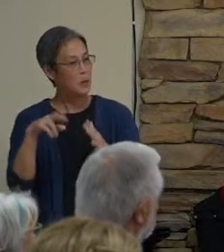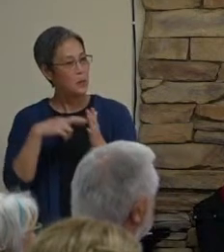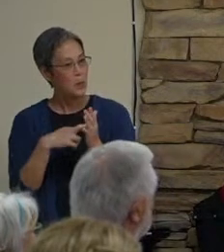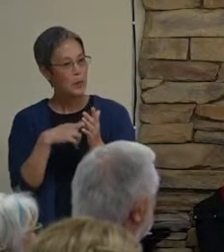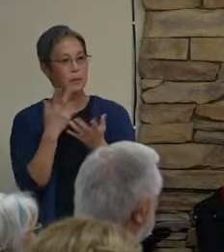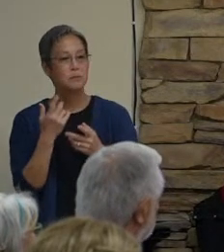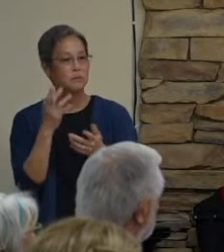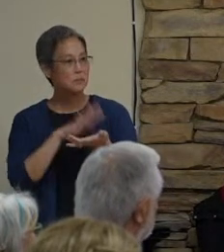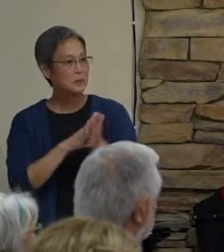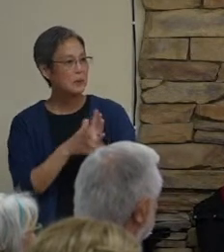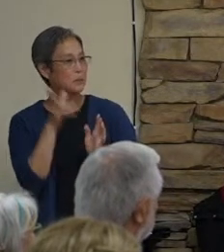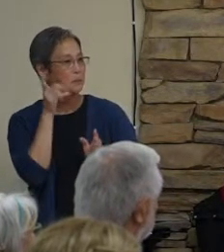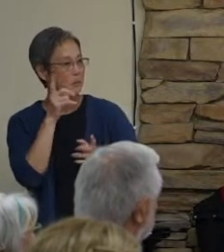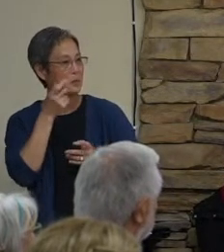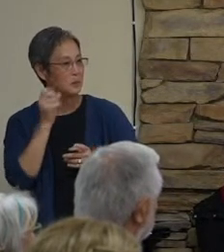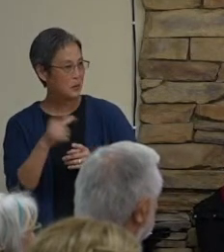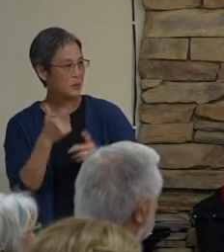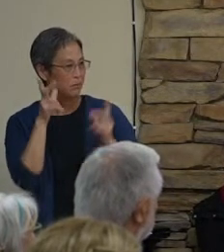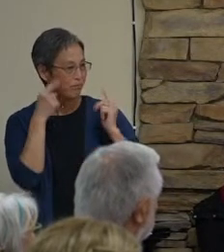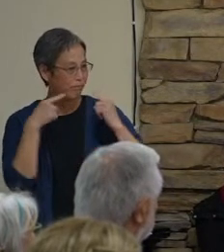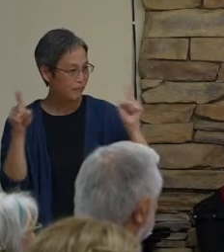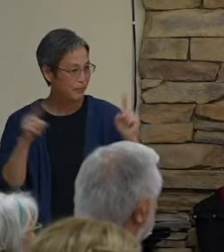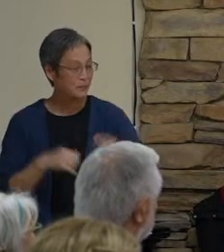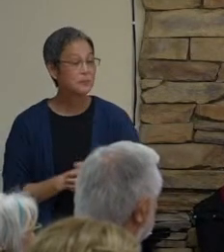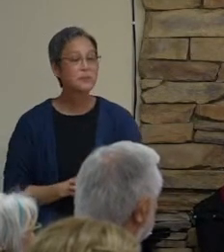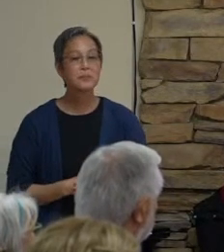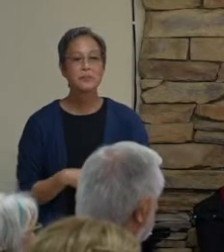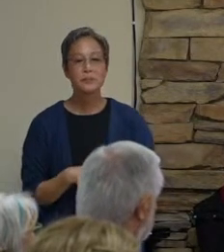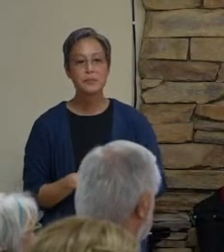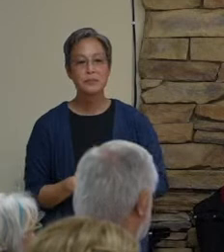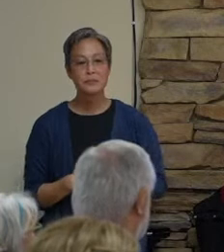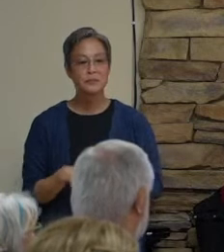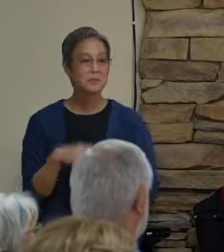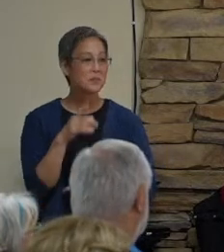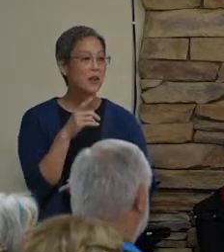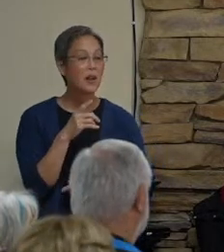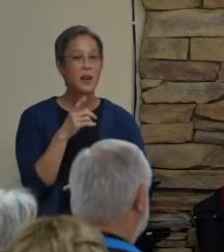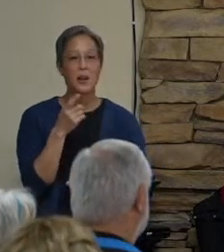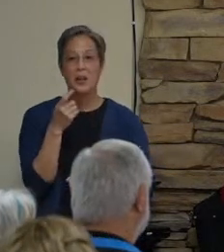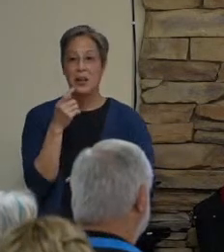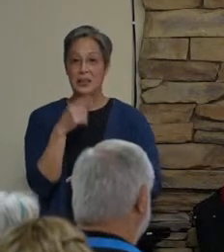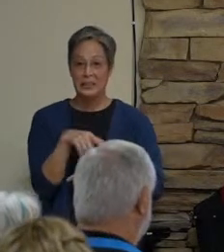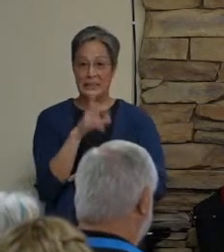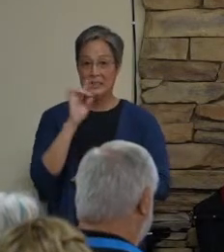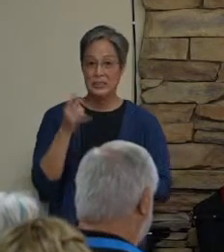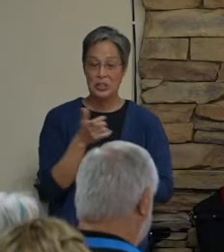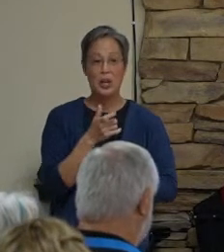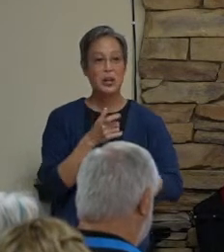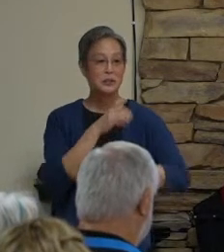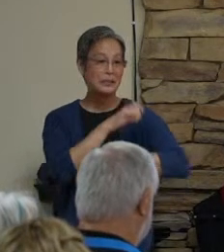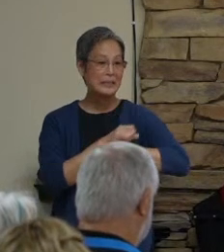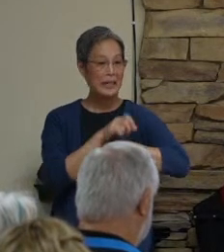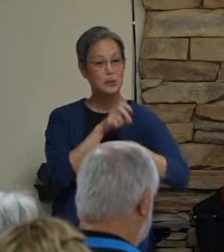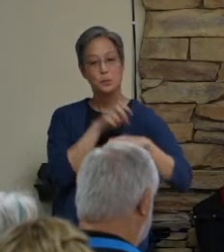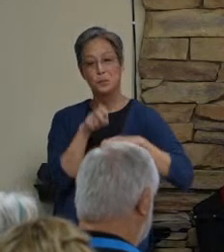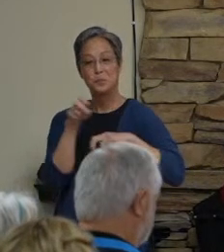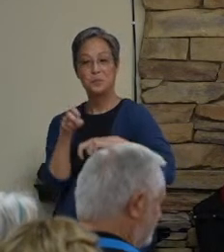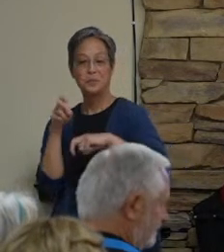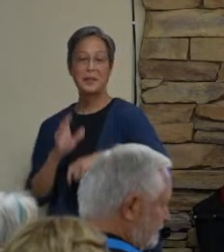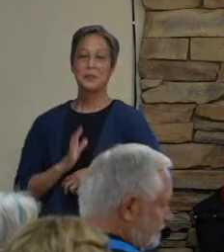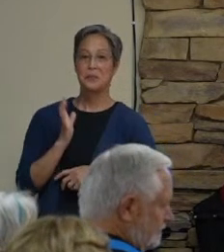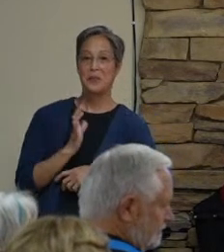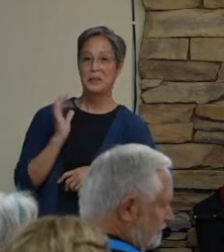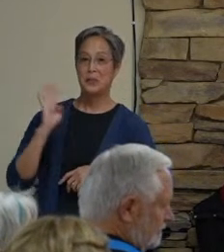role of a hearing dog. So as these dogs walk across our stage today in their fancy new blue